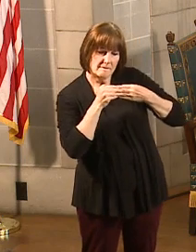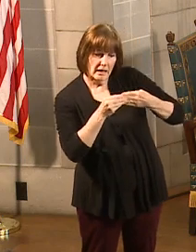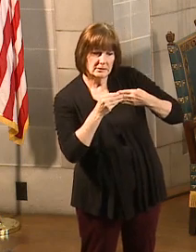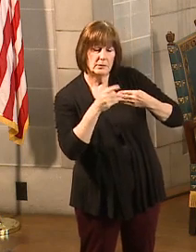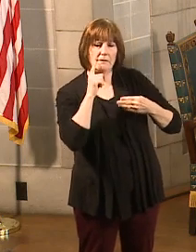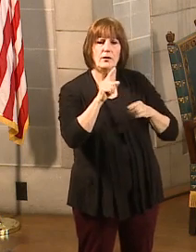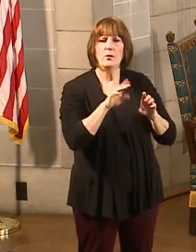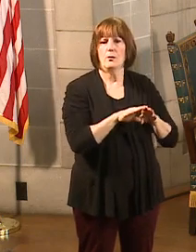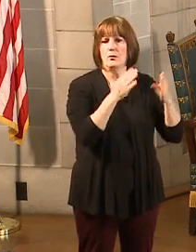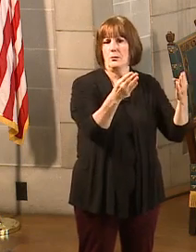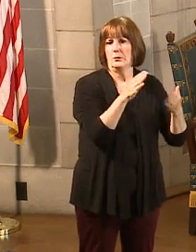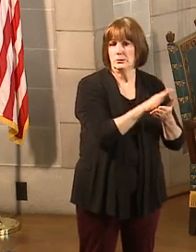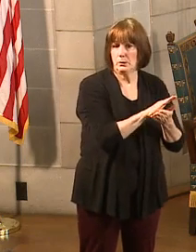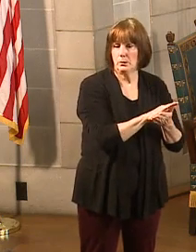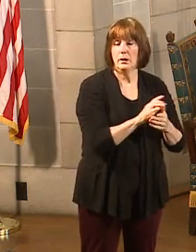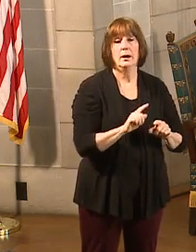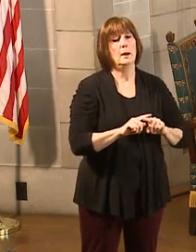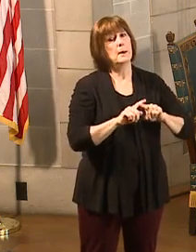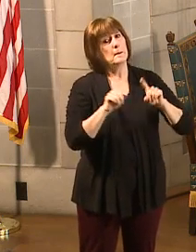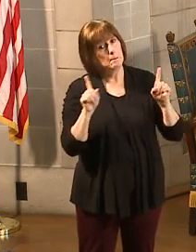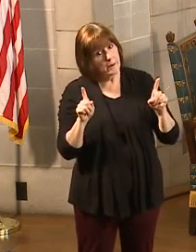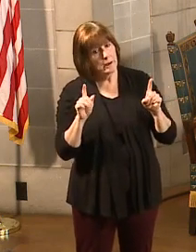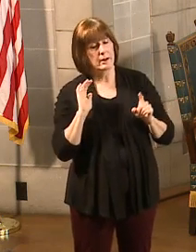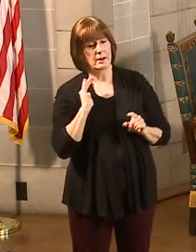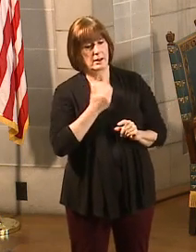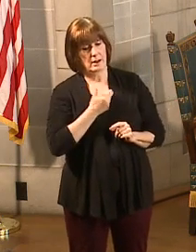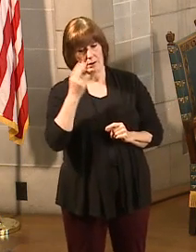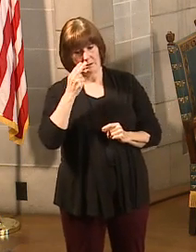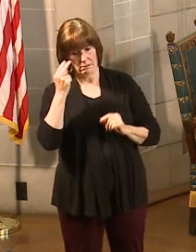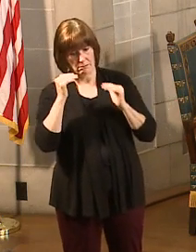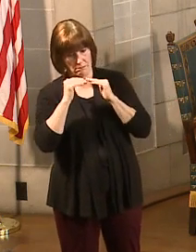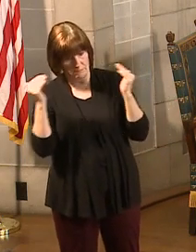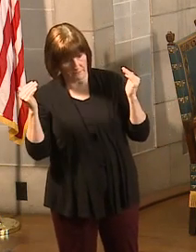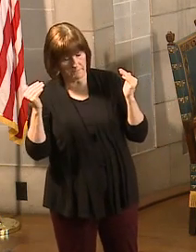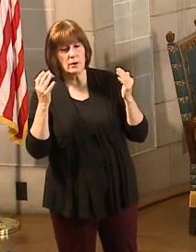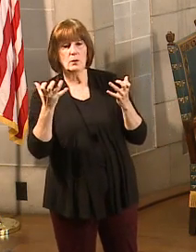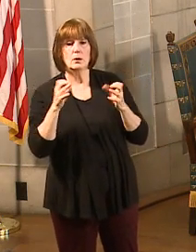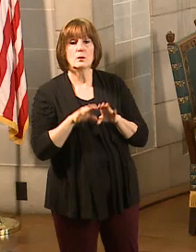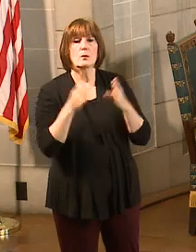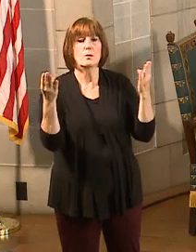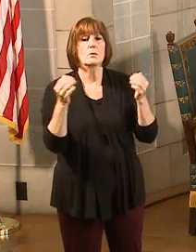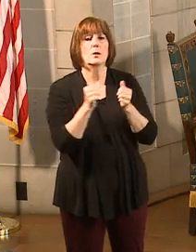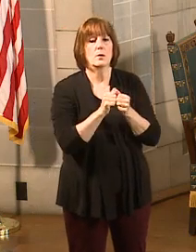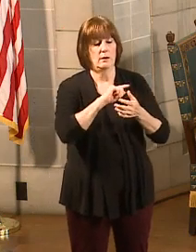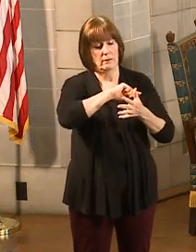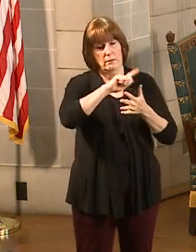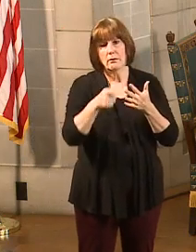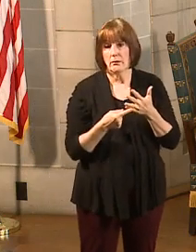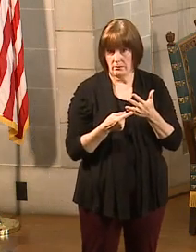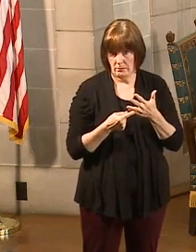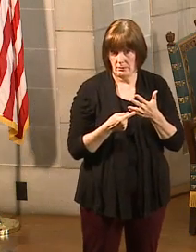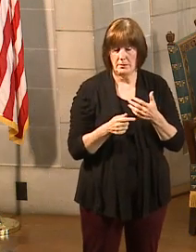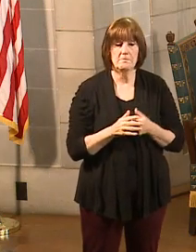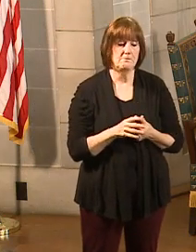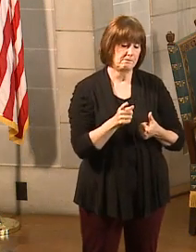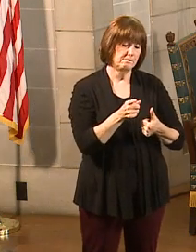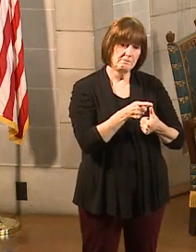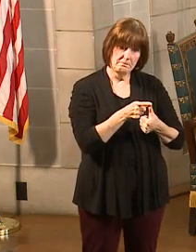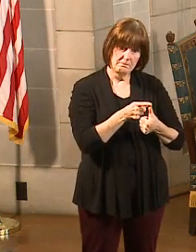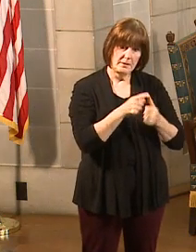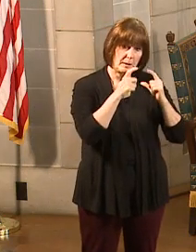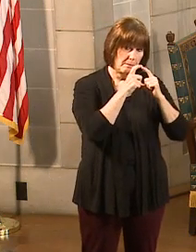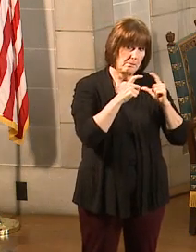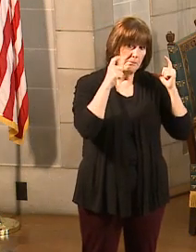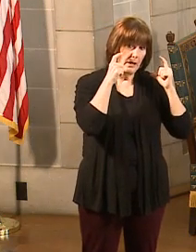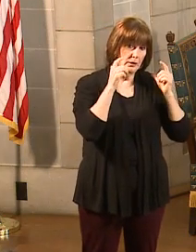reopening of schools. However, on a diocesan level, we plan to reopen schools with the following enacted. Students will wear